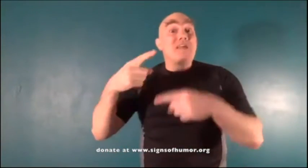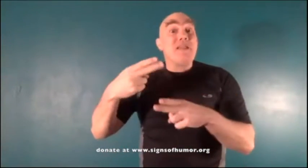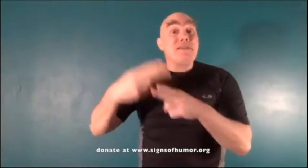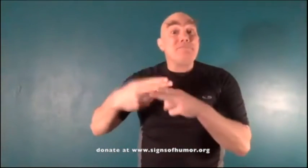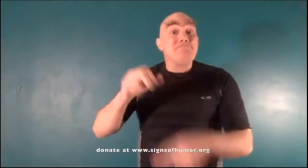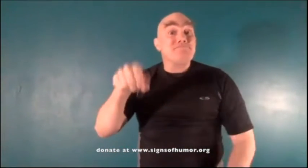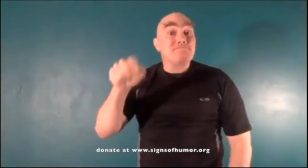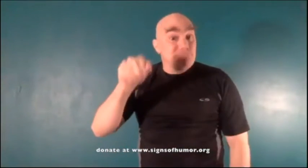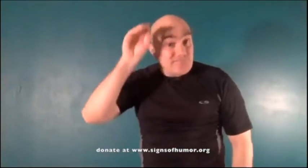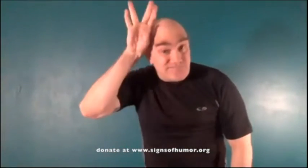It is what it is.